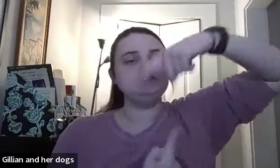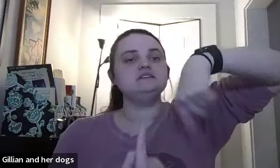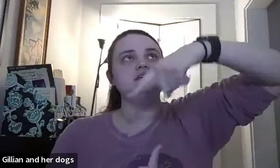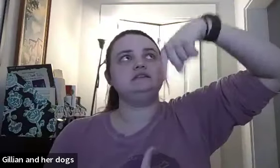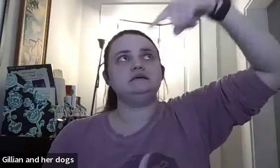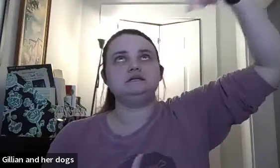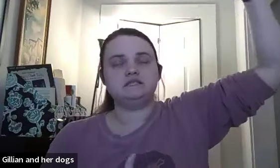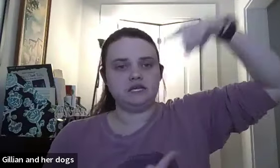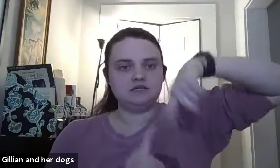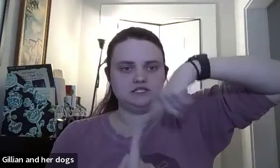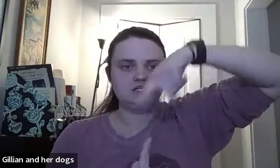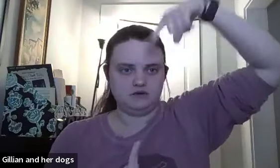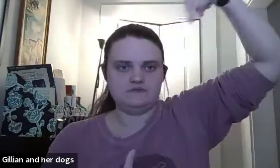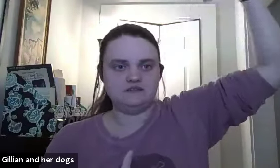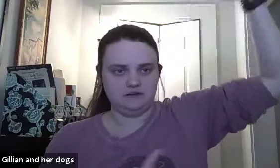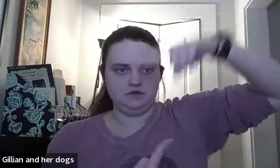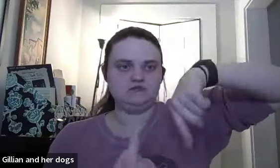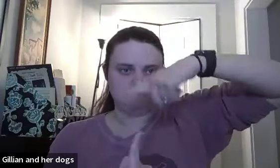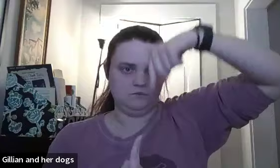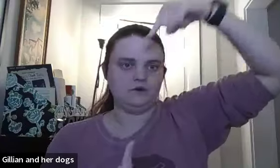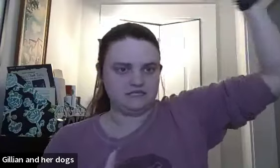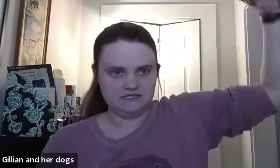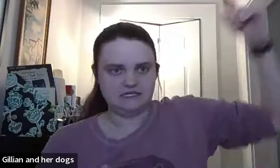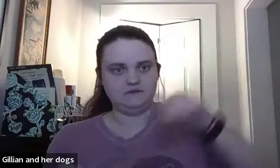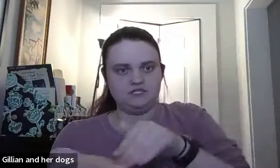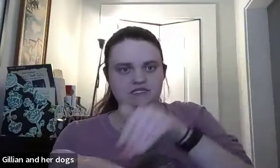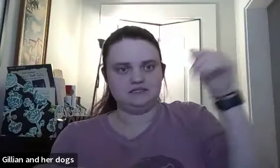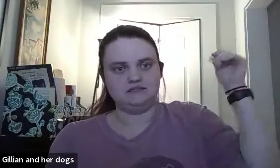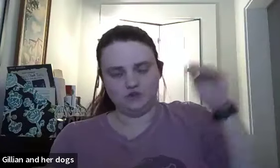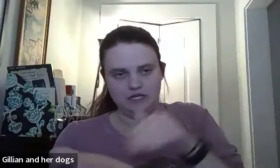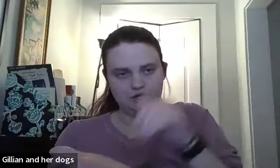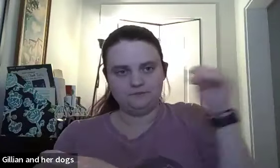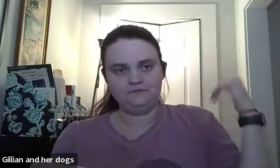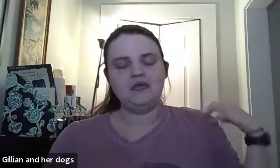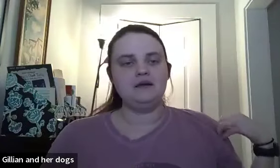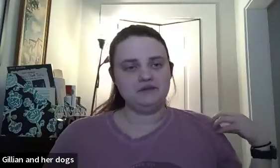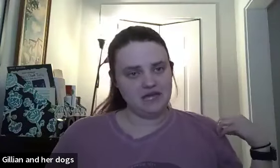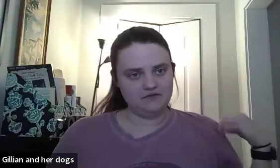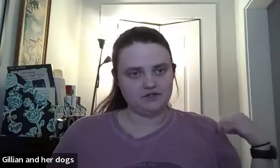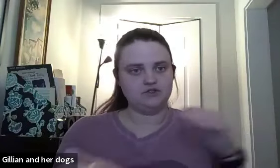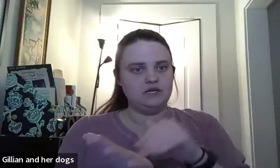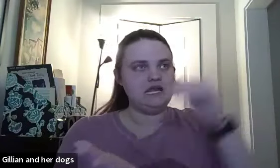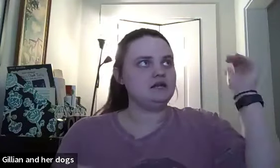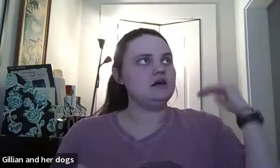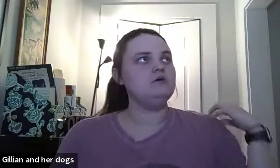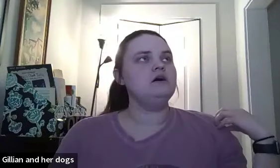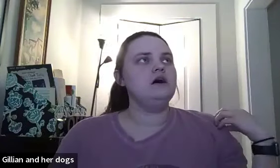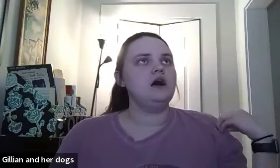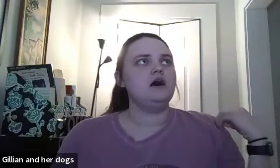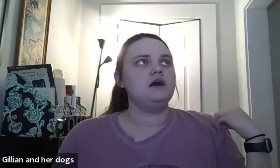do this in Tennessee too. I've seen them use this one more in Tennessee versus tornado. But yeah, there's tornado.